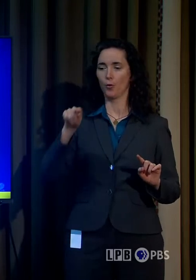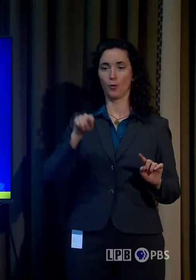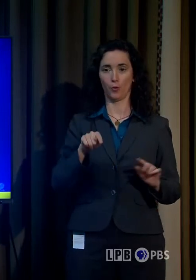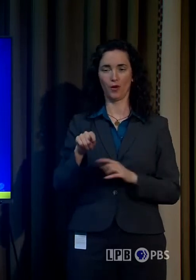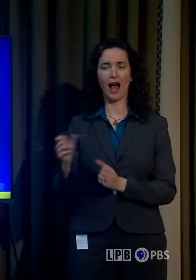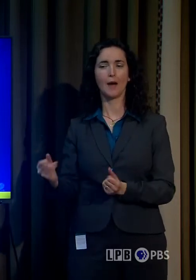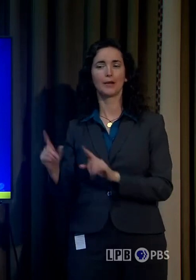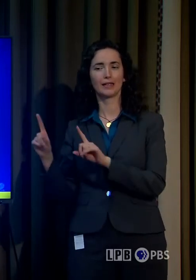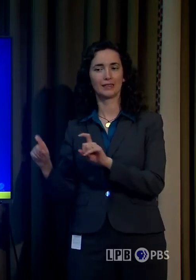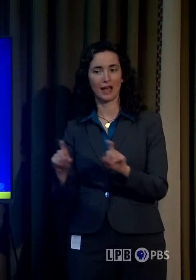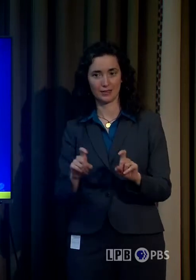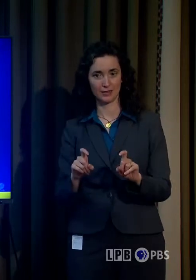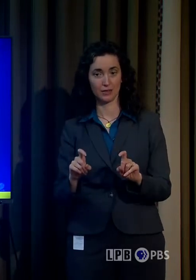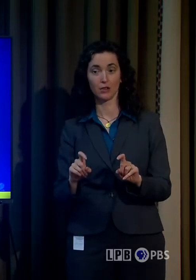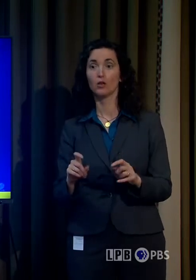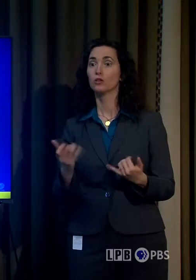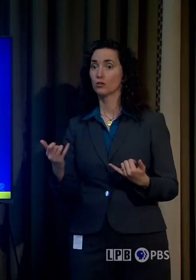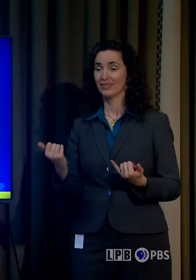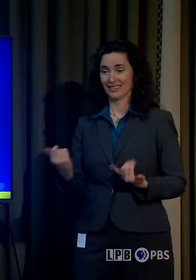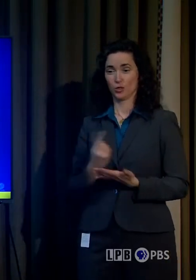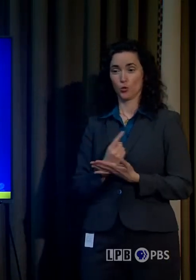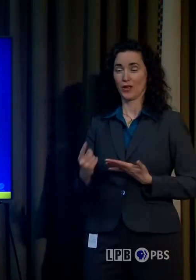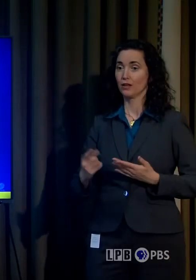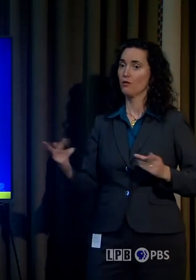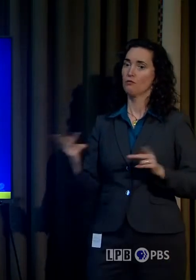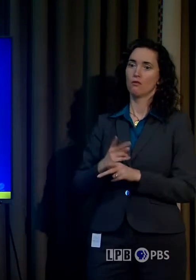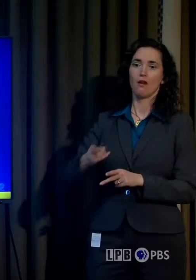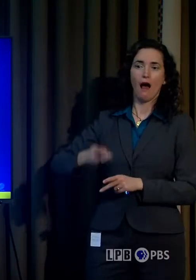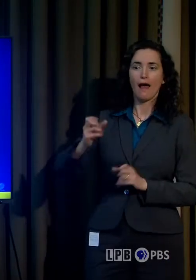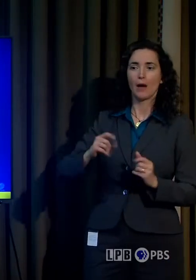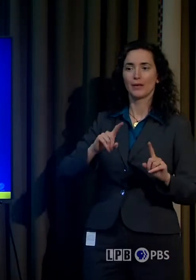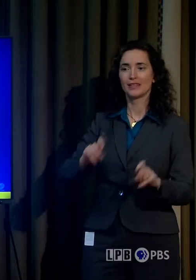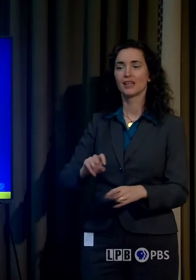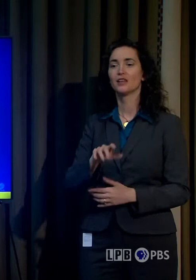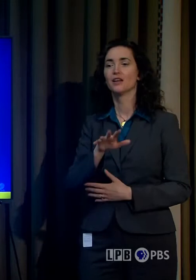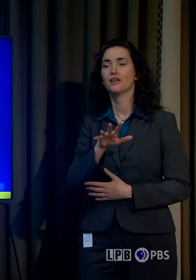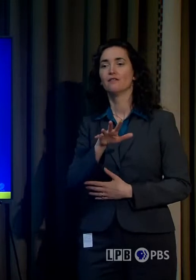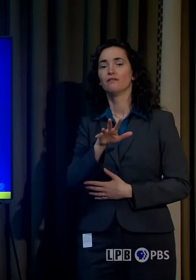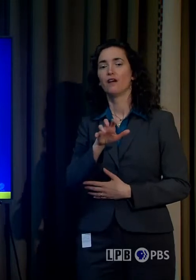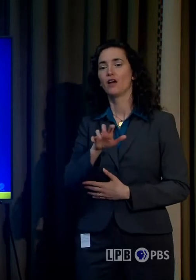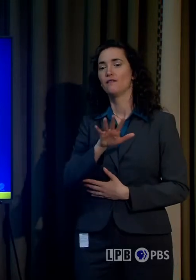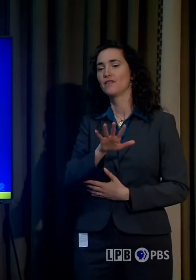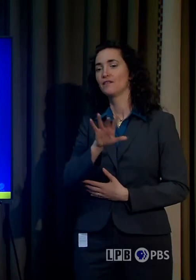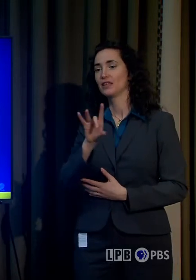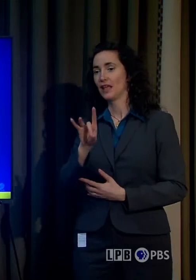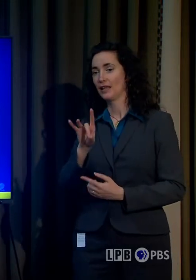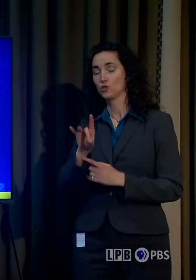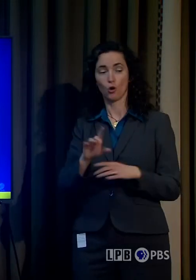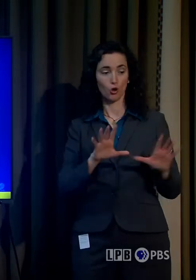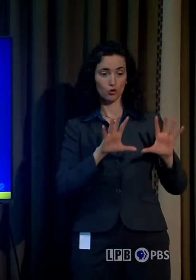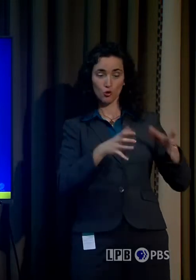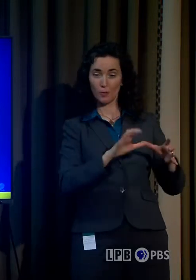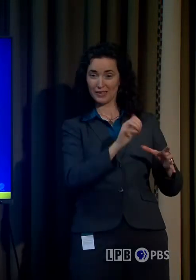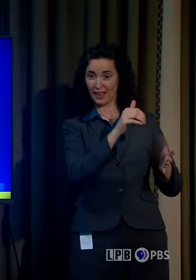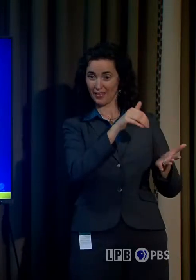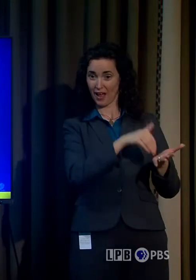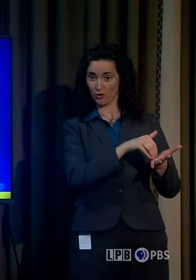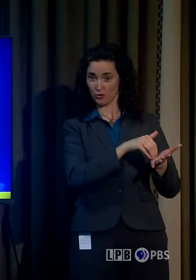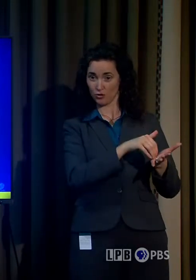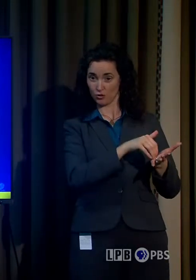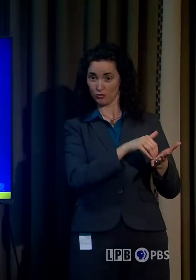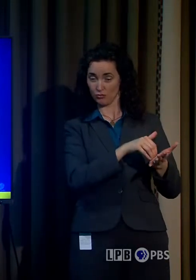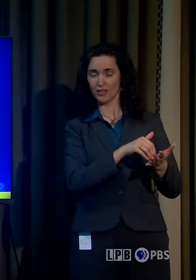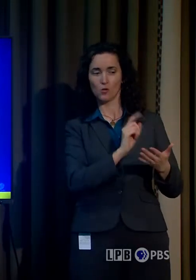another new record week for testing. We tested 558 residents per 10,000 per week. That's up